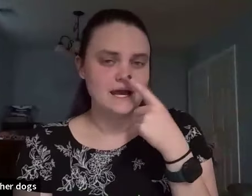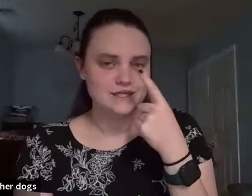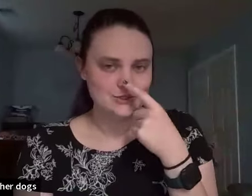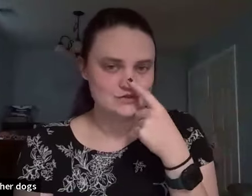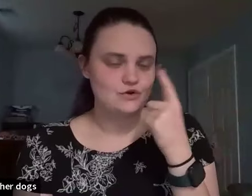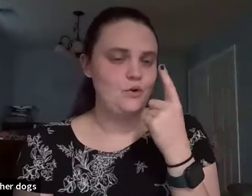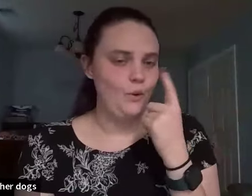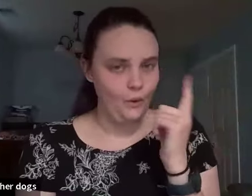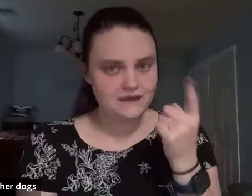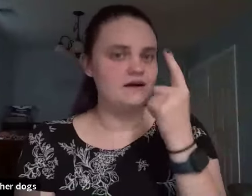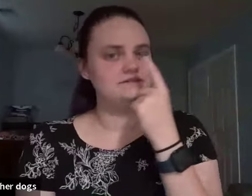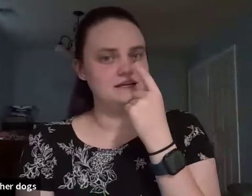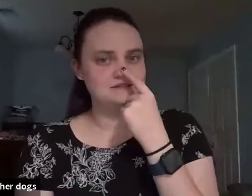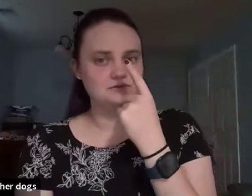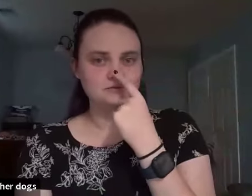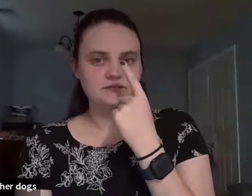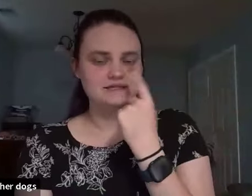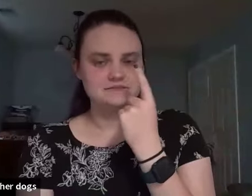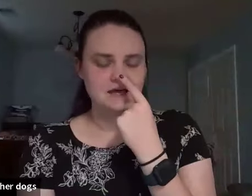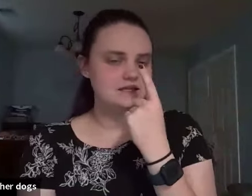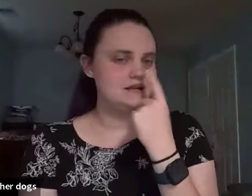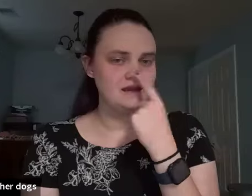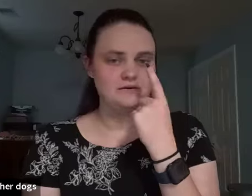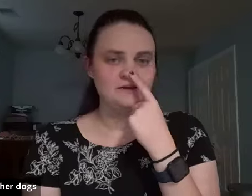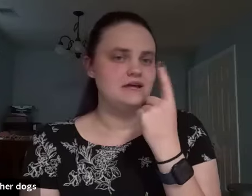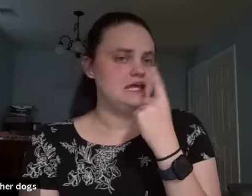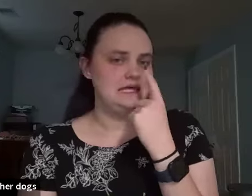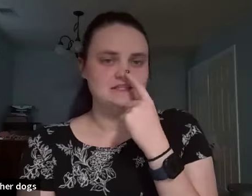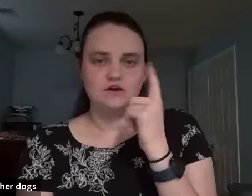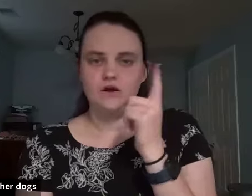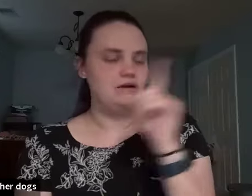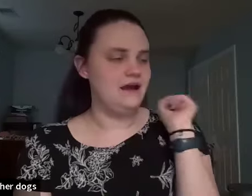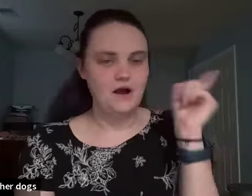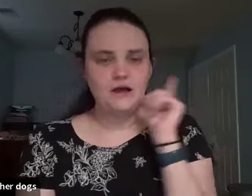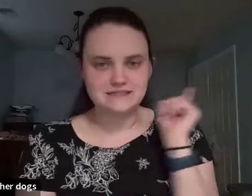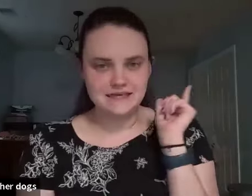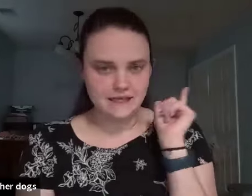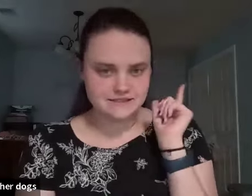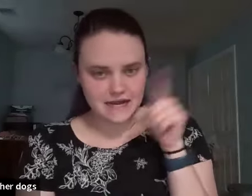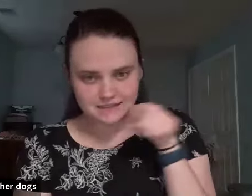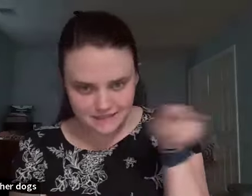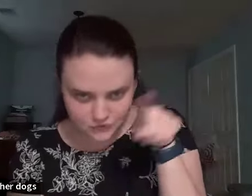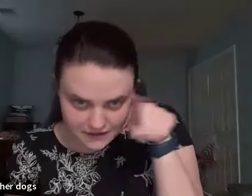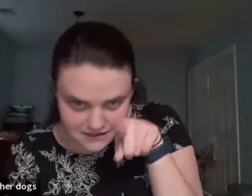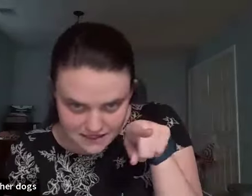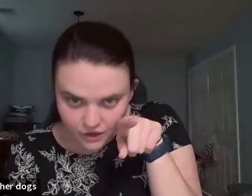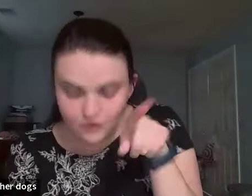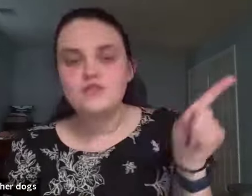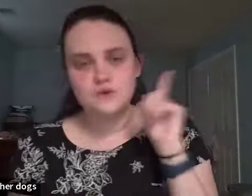I use quite often at school because I'm telling you now, kids, all kinds of kids, and I see the kids there, they're